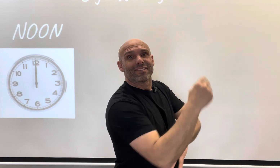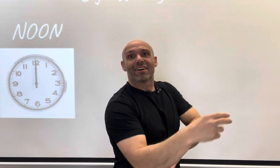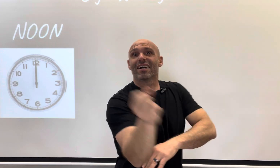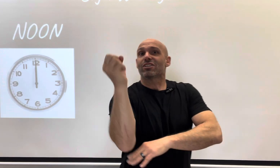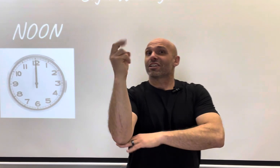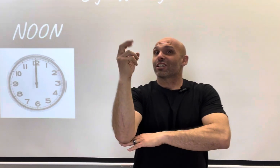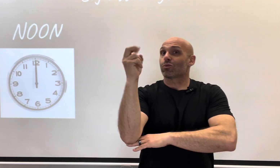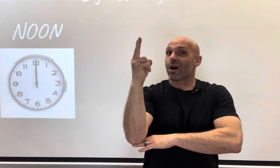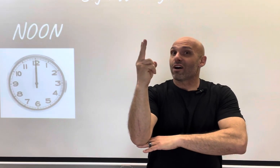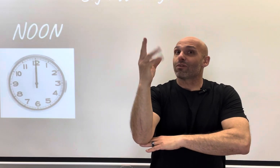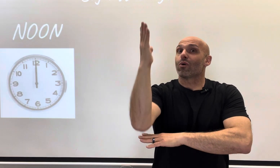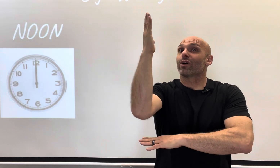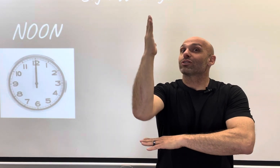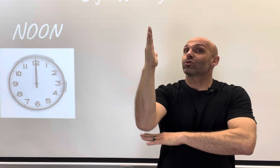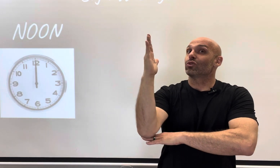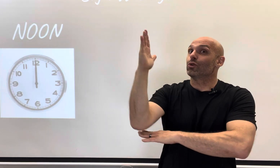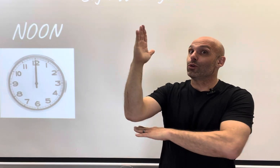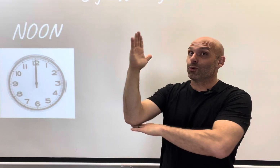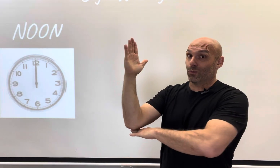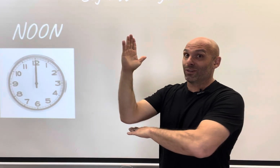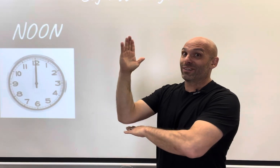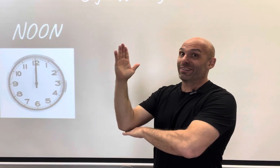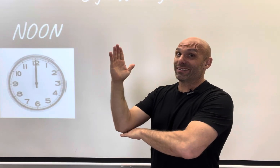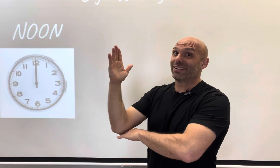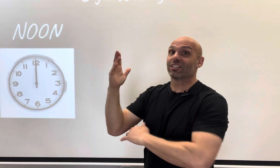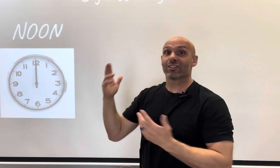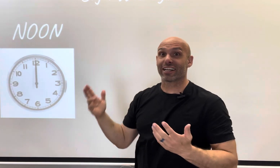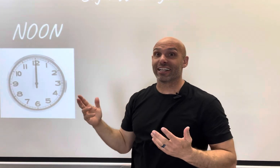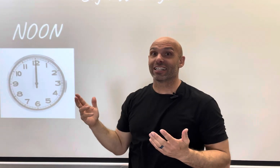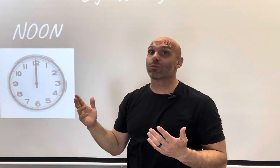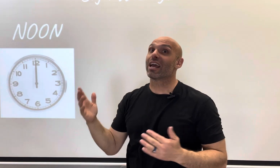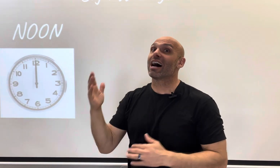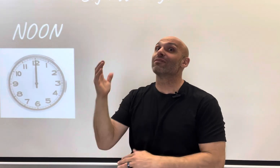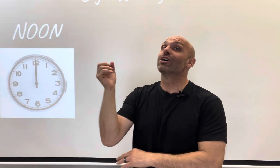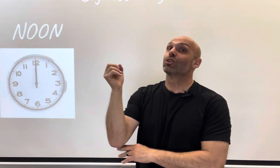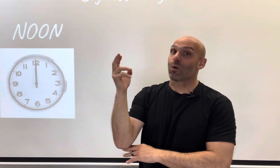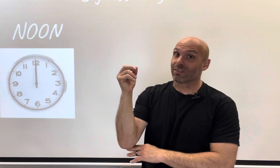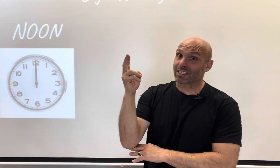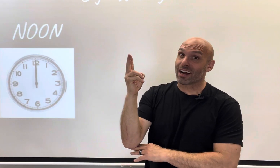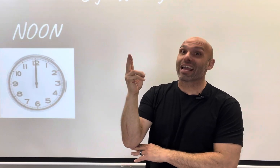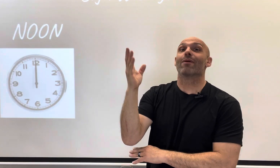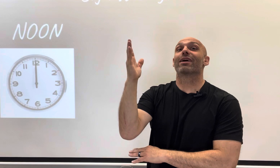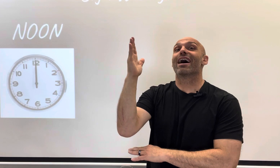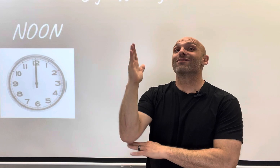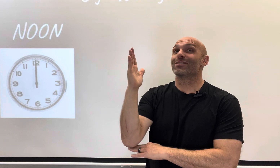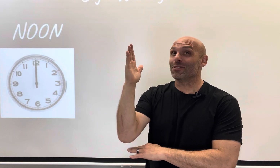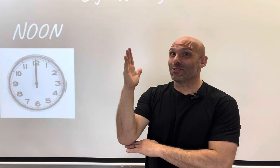All right, so you can say 12 or noon. Just like in English, we have 12 o'clock and we have noon.